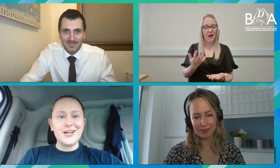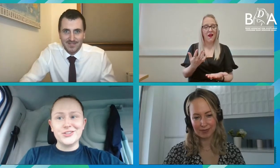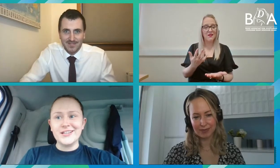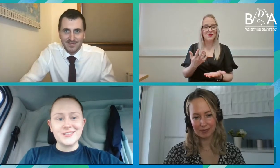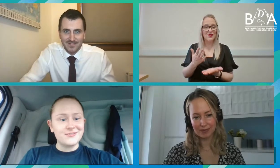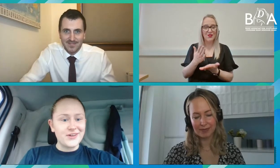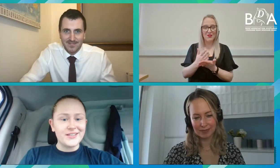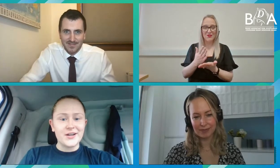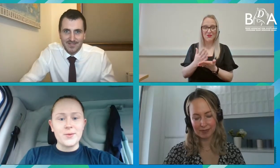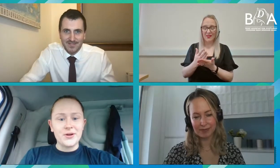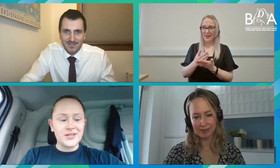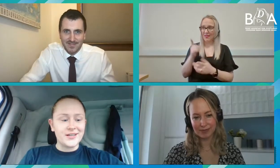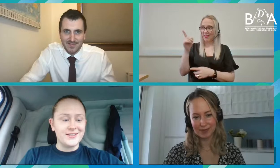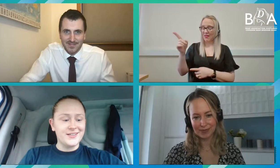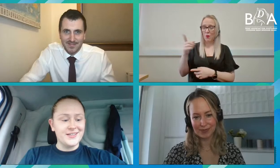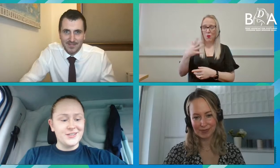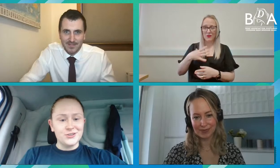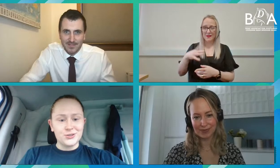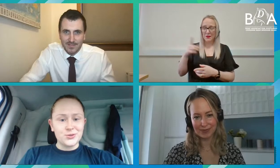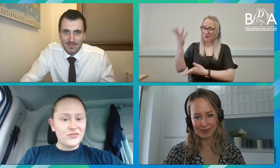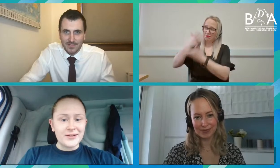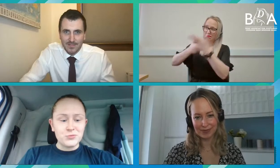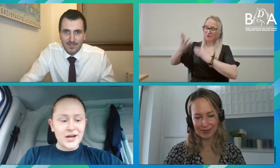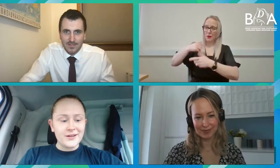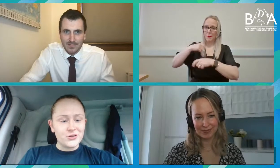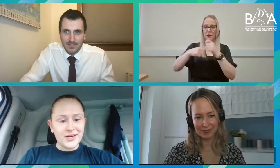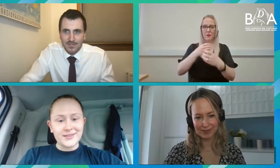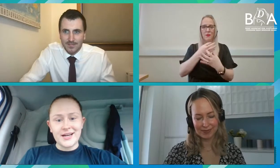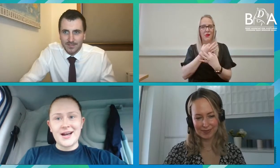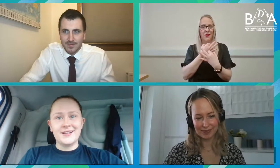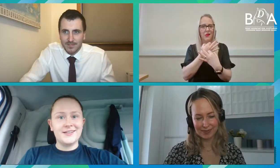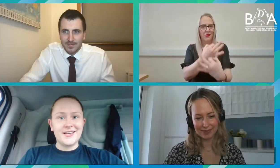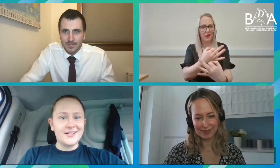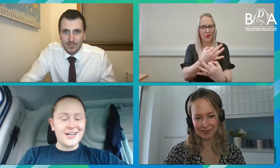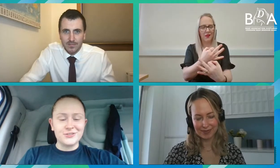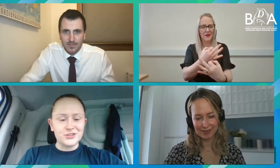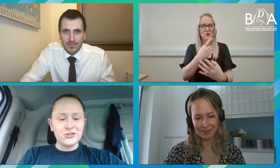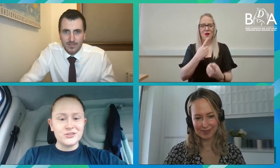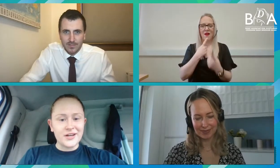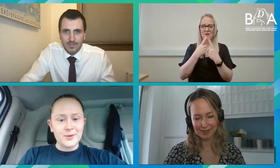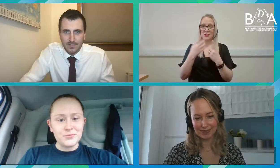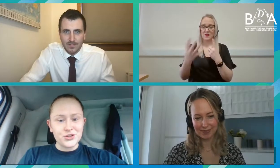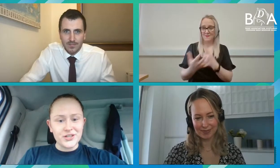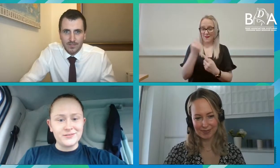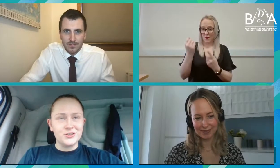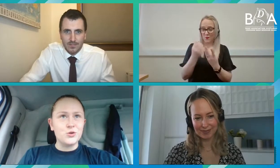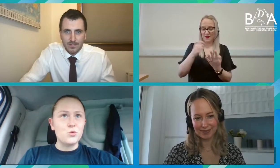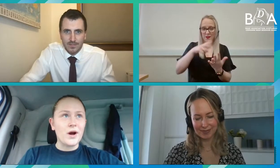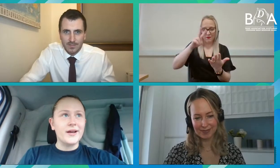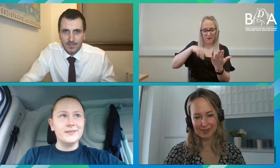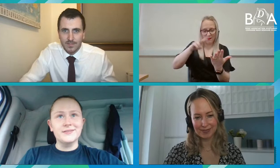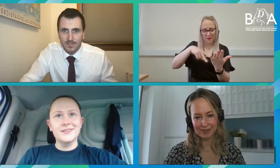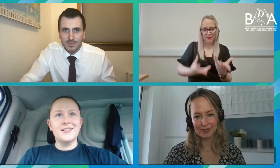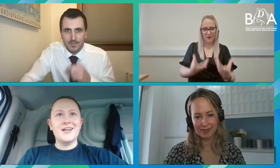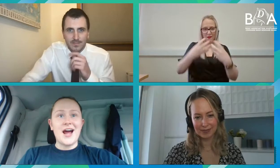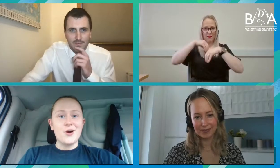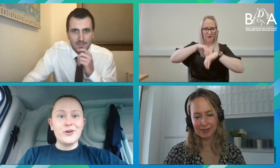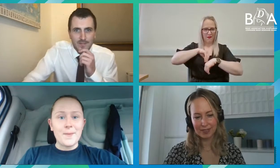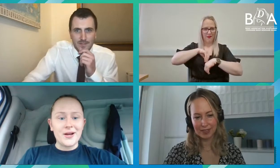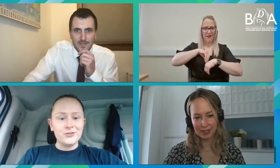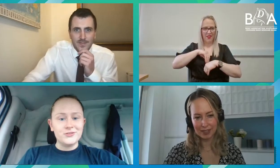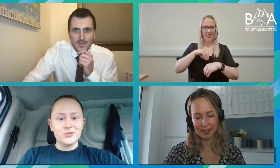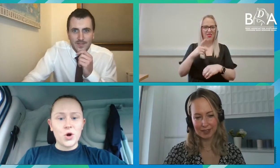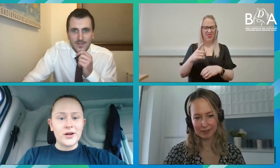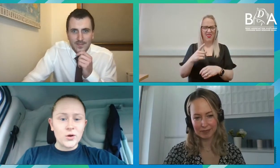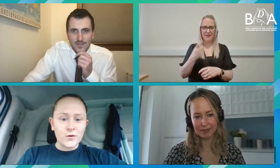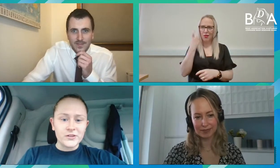I was really interested in finding out about it. So I read more into it and definitely sounded right up my street, working out